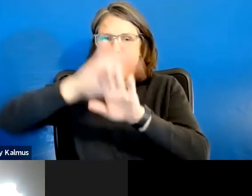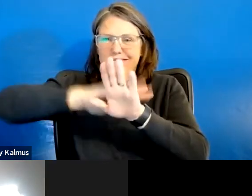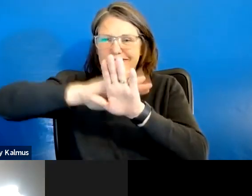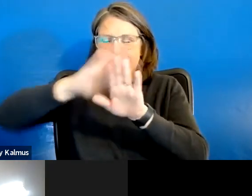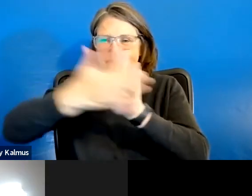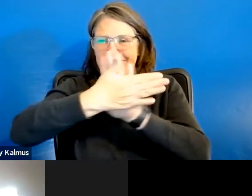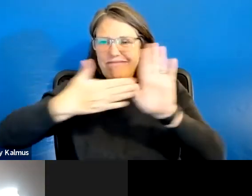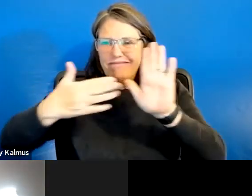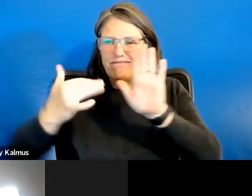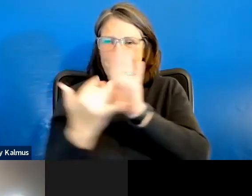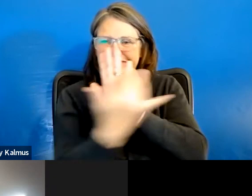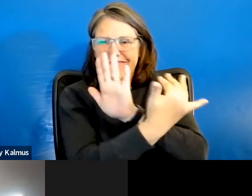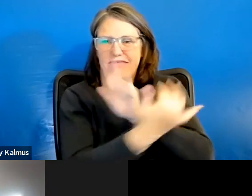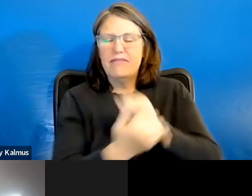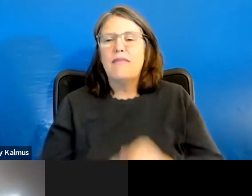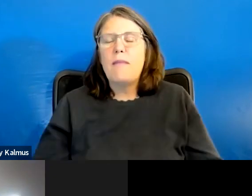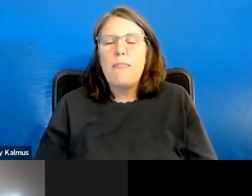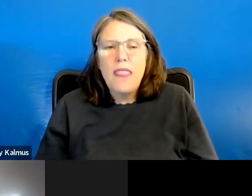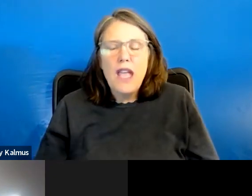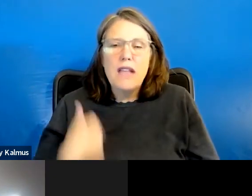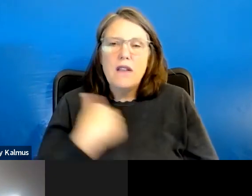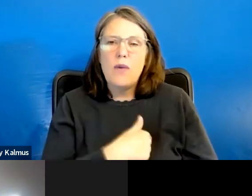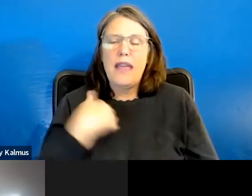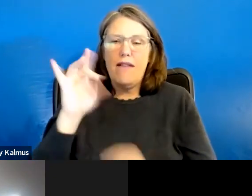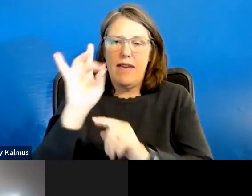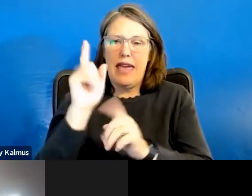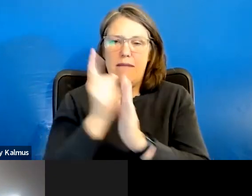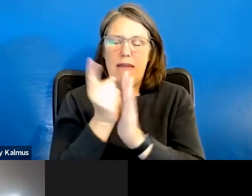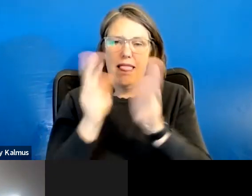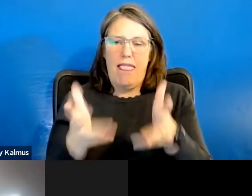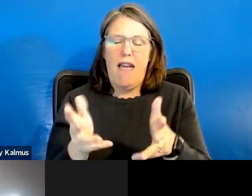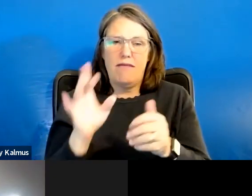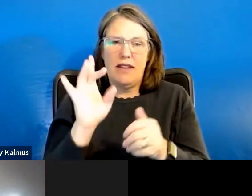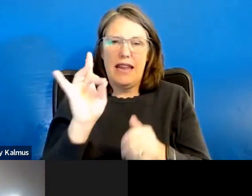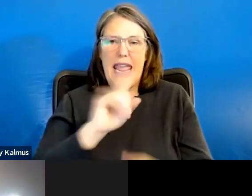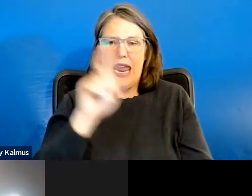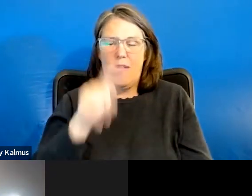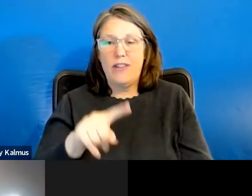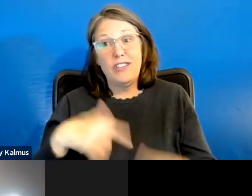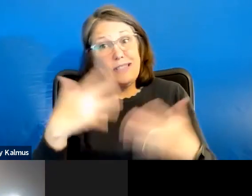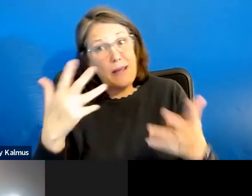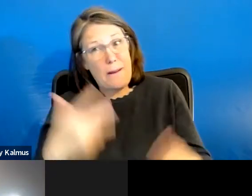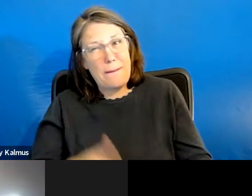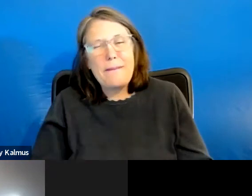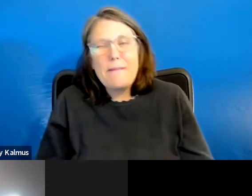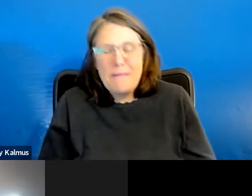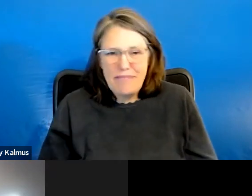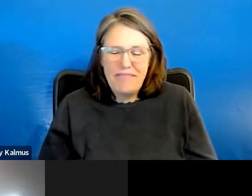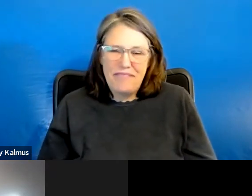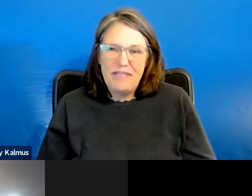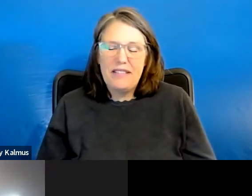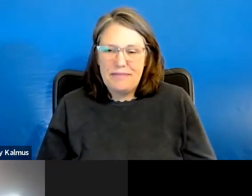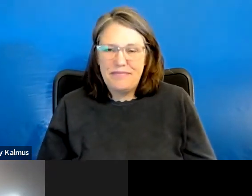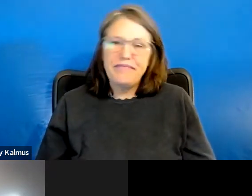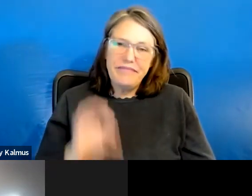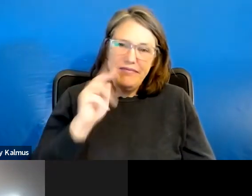And we have 8 minutes left, we were told, and we have 8 questions. So you just